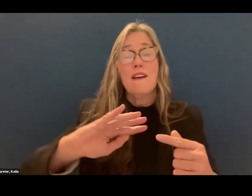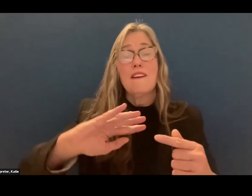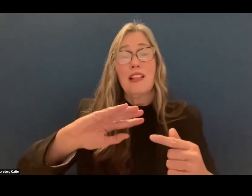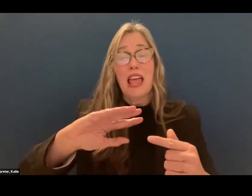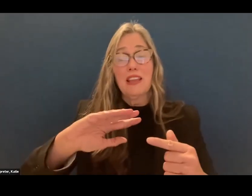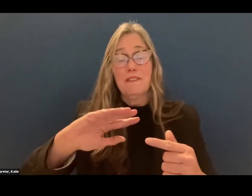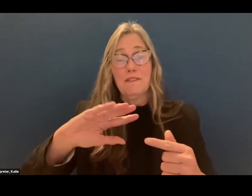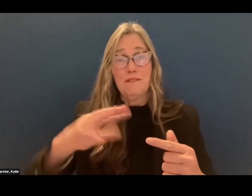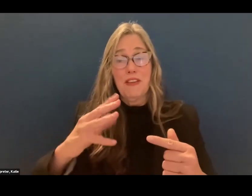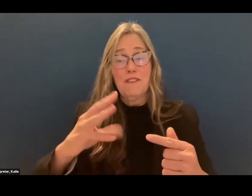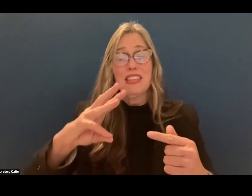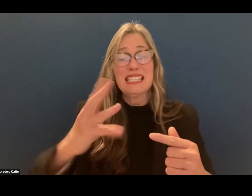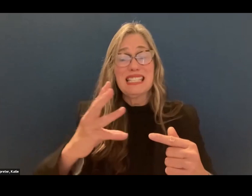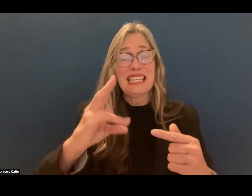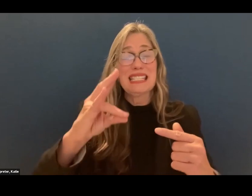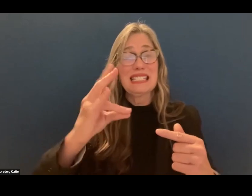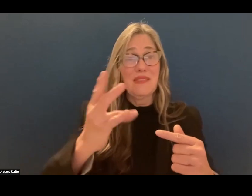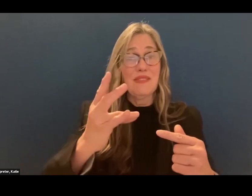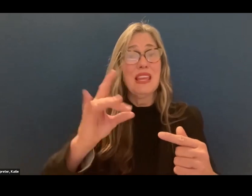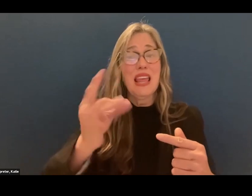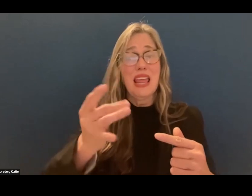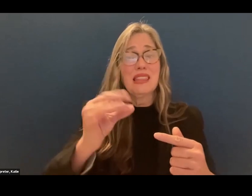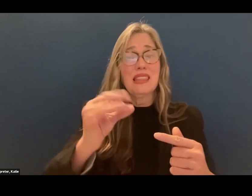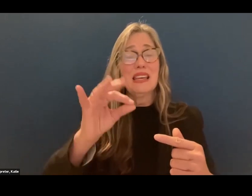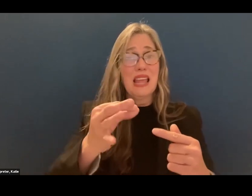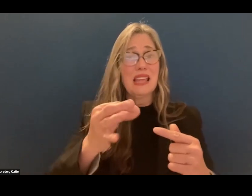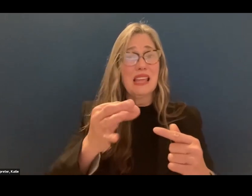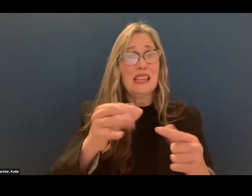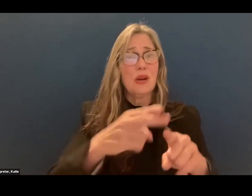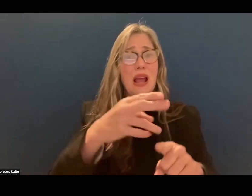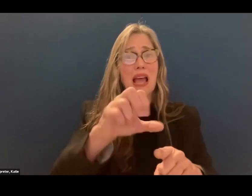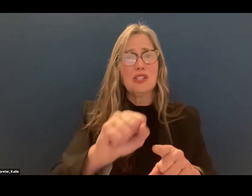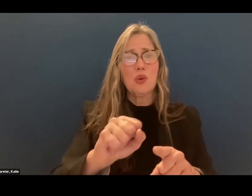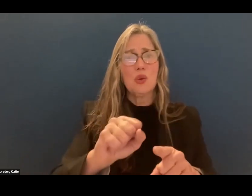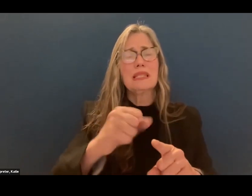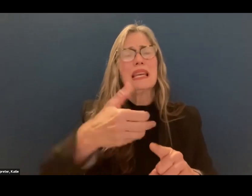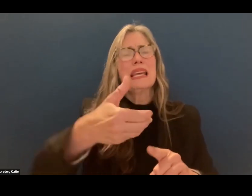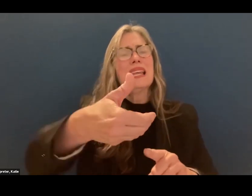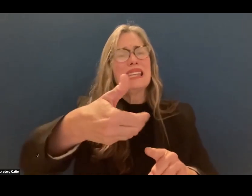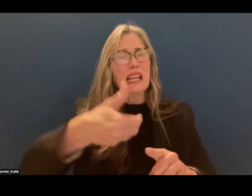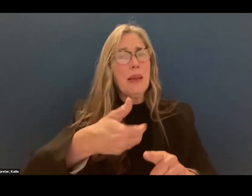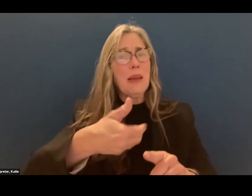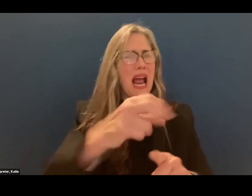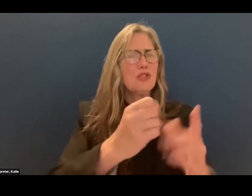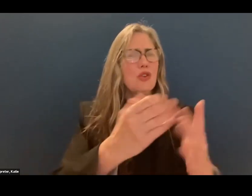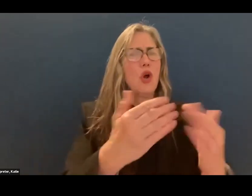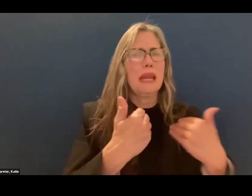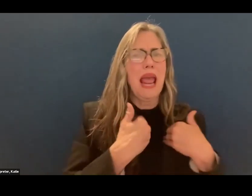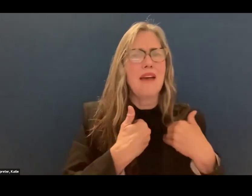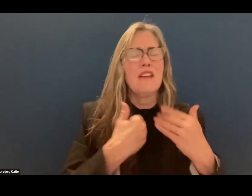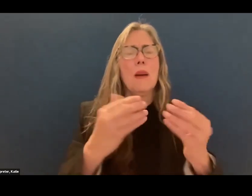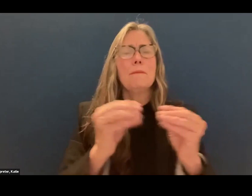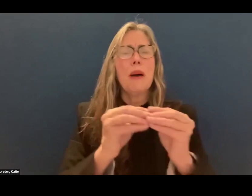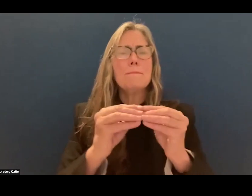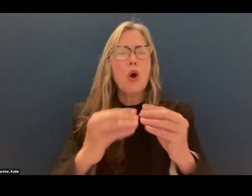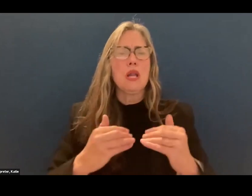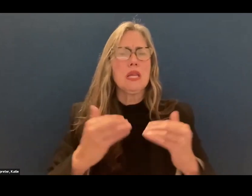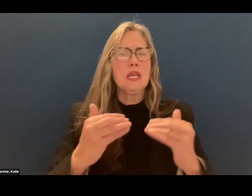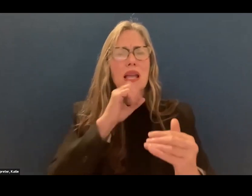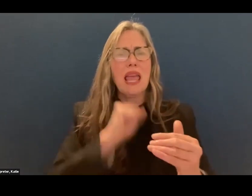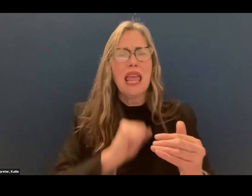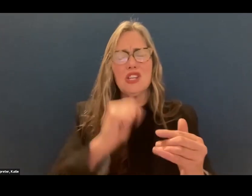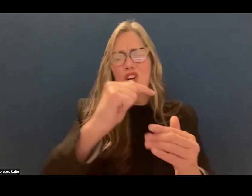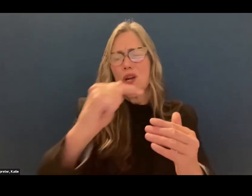bring awareness to the class that they'll get to take in high school, but to introduce that concept at a younger age, familiarize students with it.